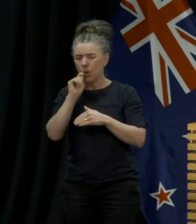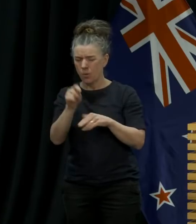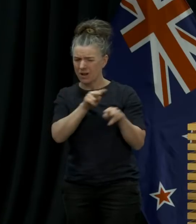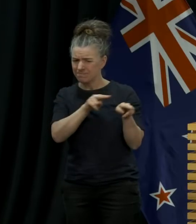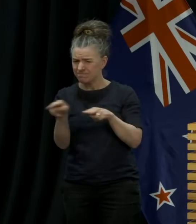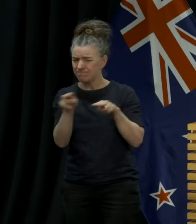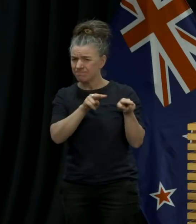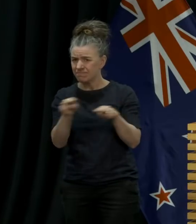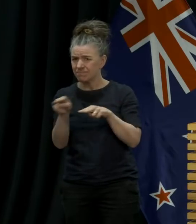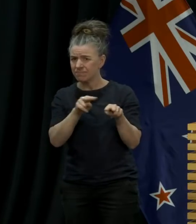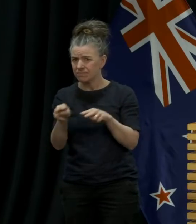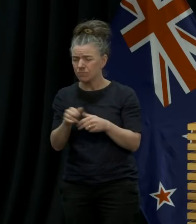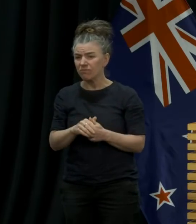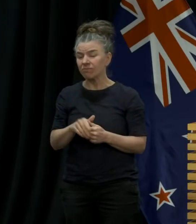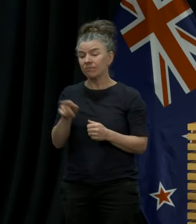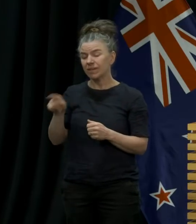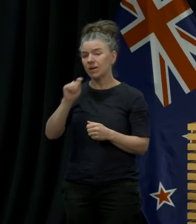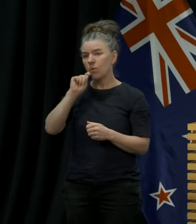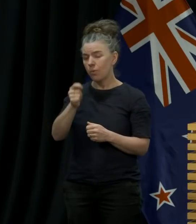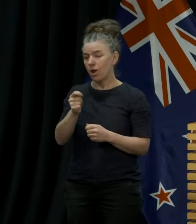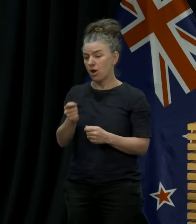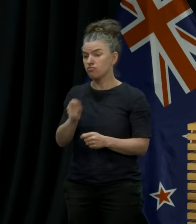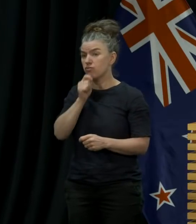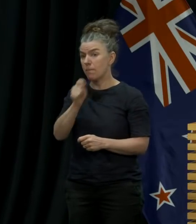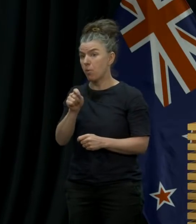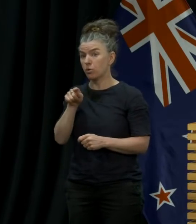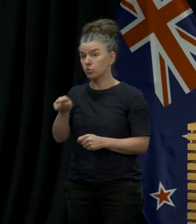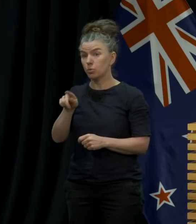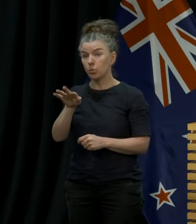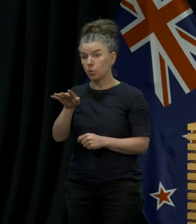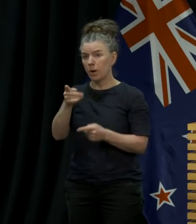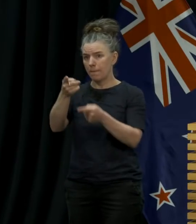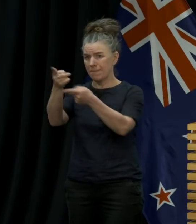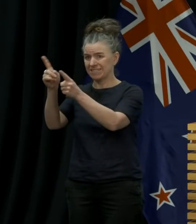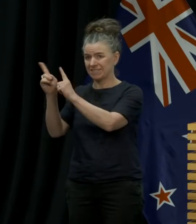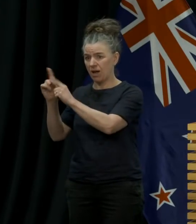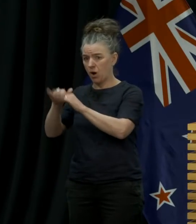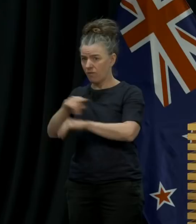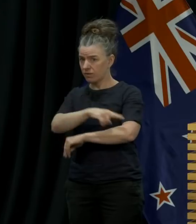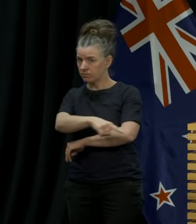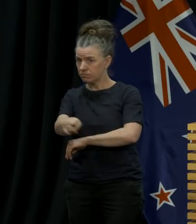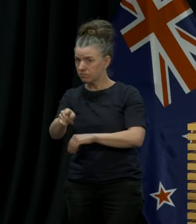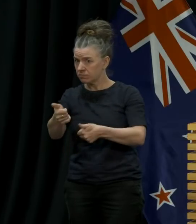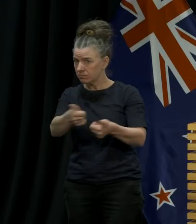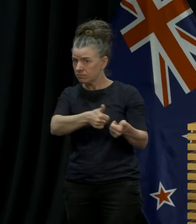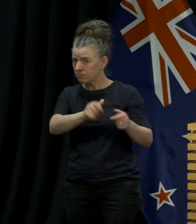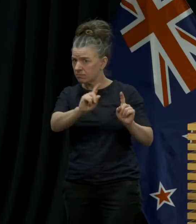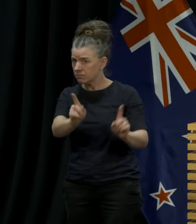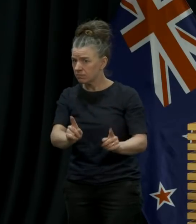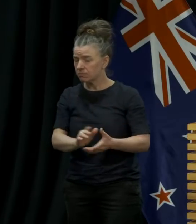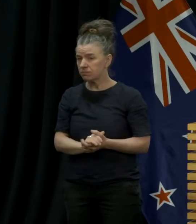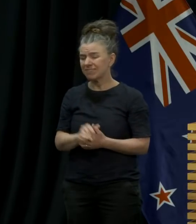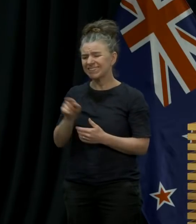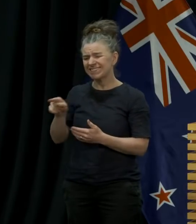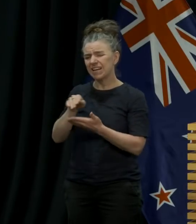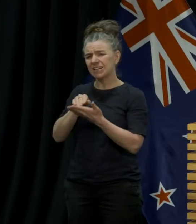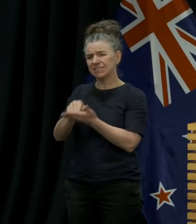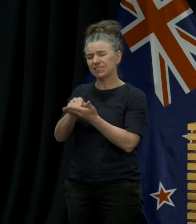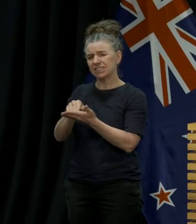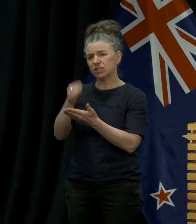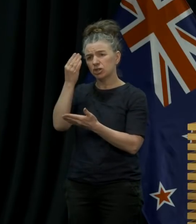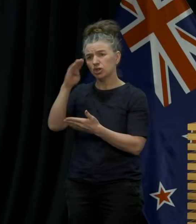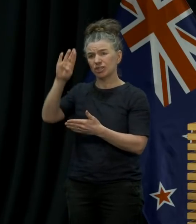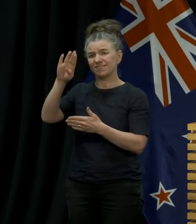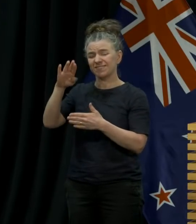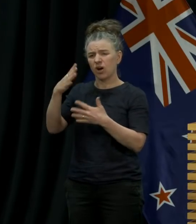Air Commodore Webb will regularly report to ministers. As the Assistant Chief of Defence, he can